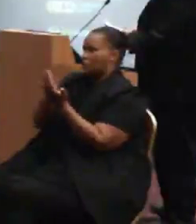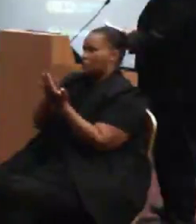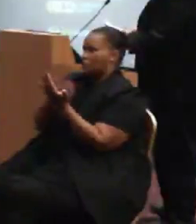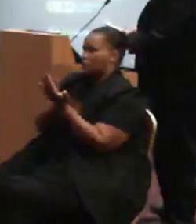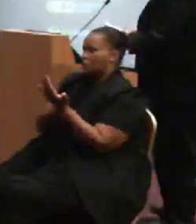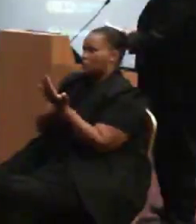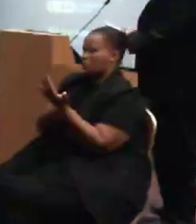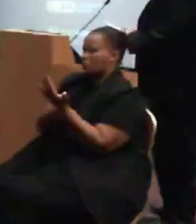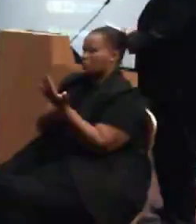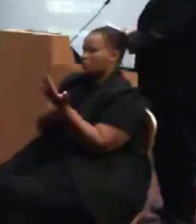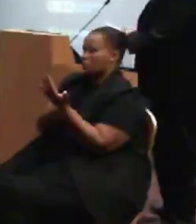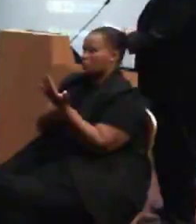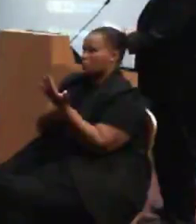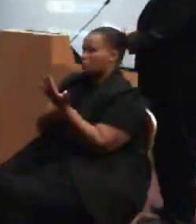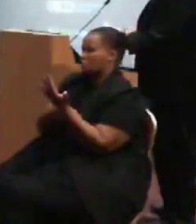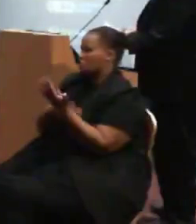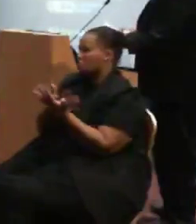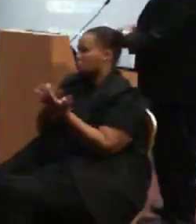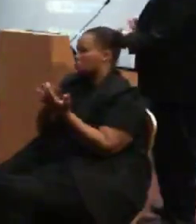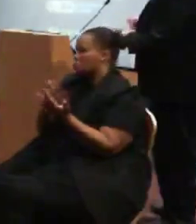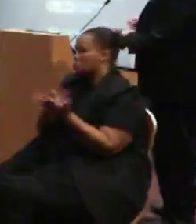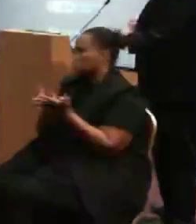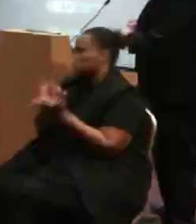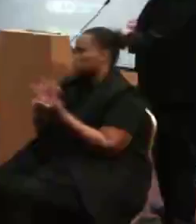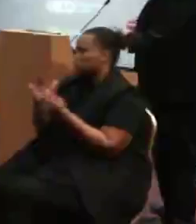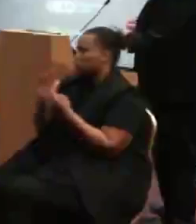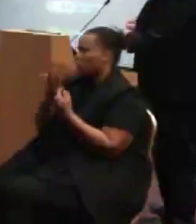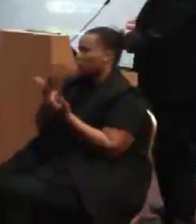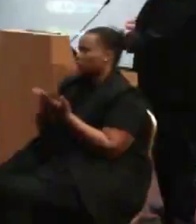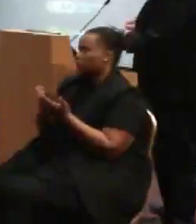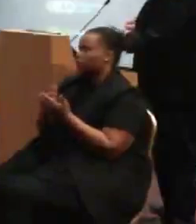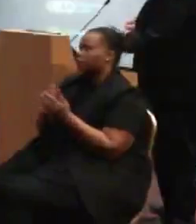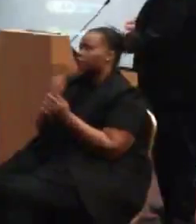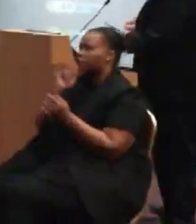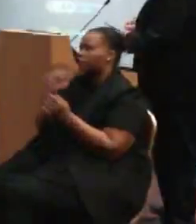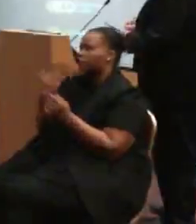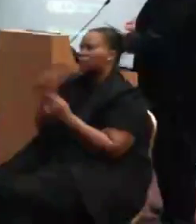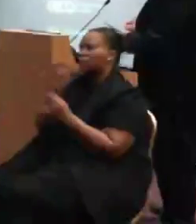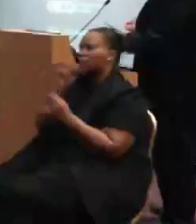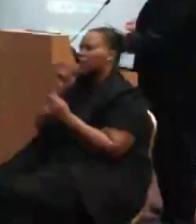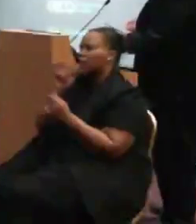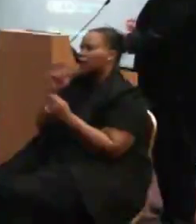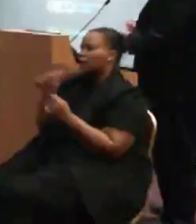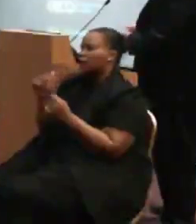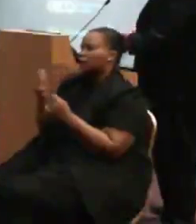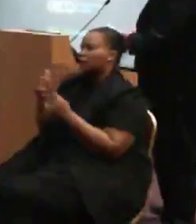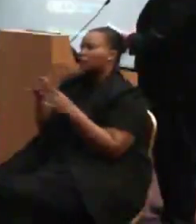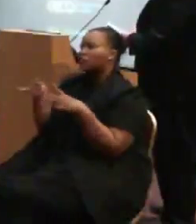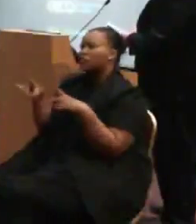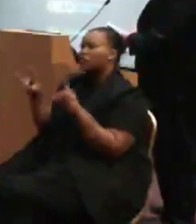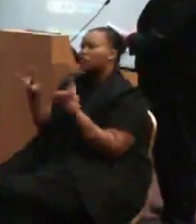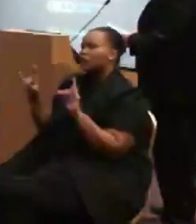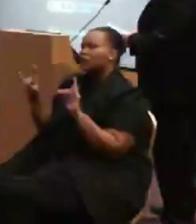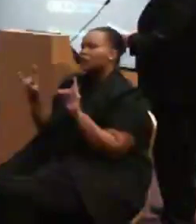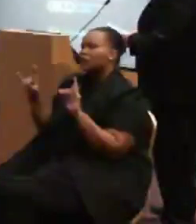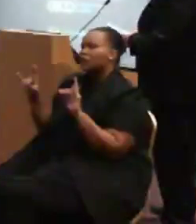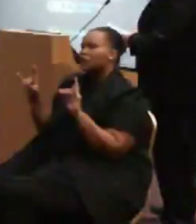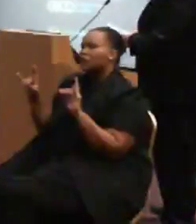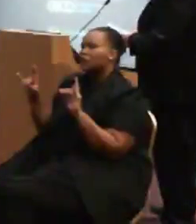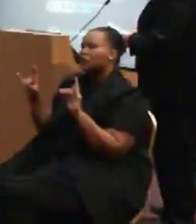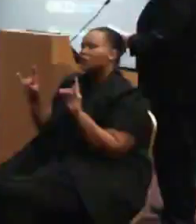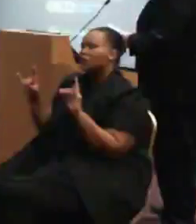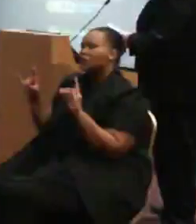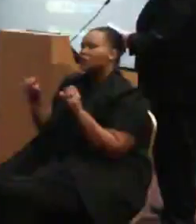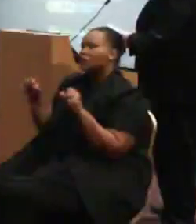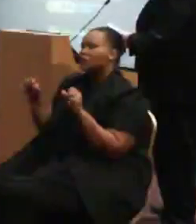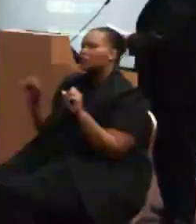are calculations with that thing. You very much, Mr. Kiss. I'm taken care of by the